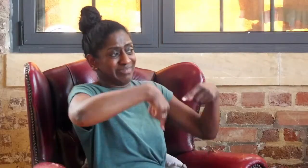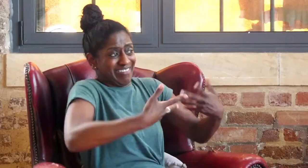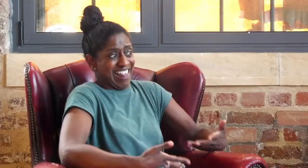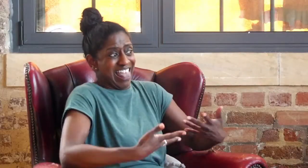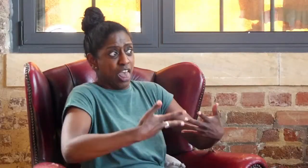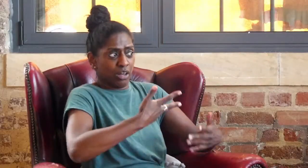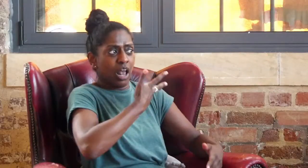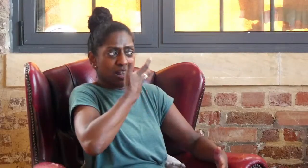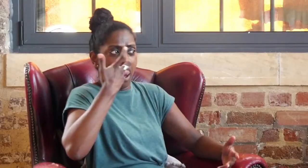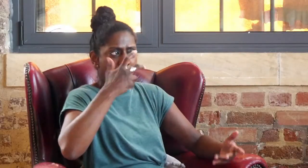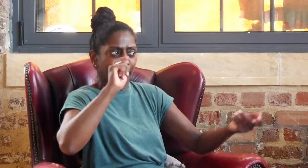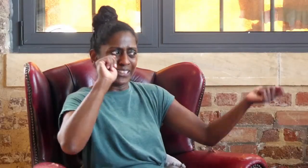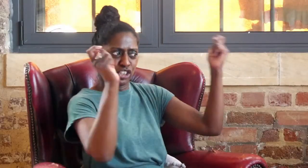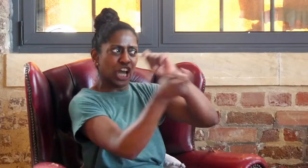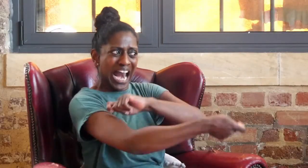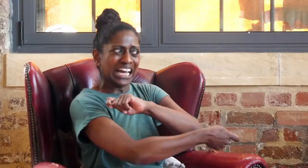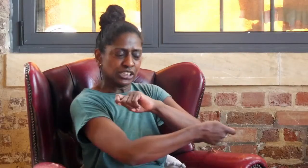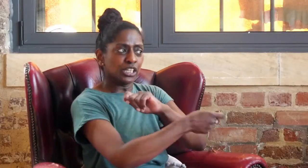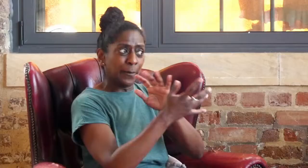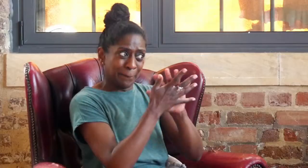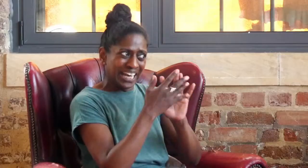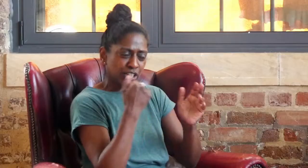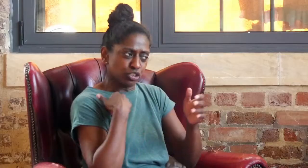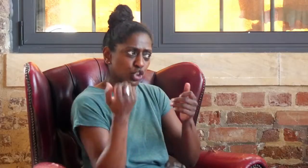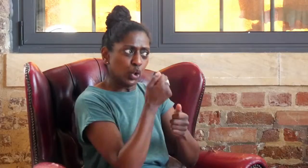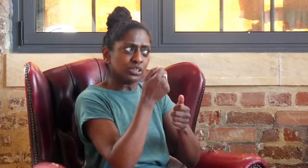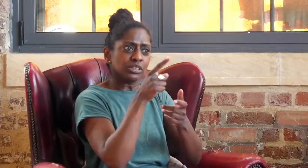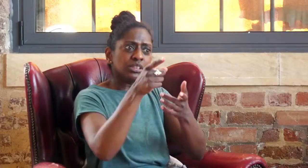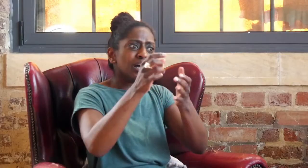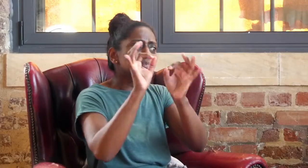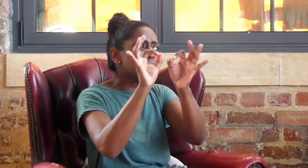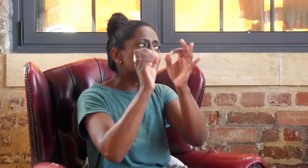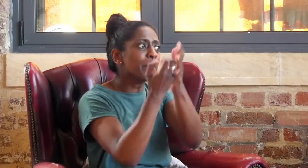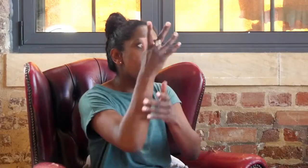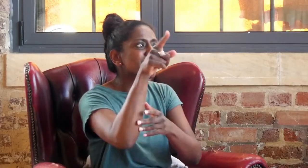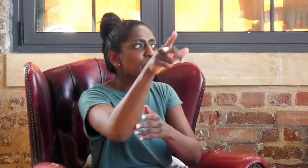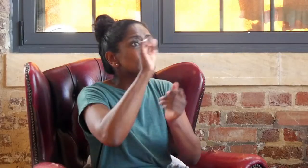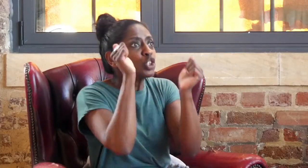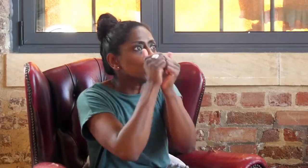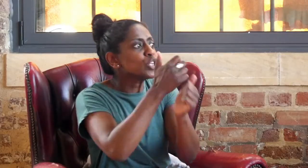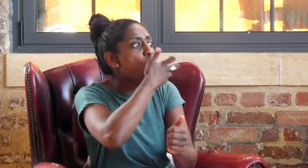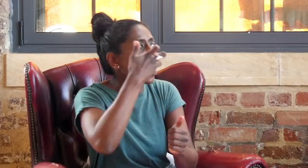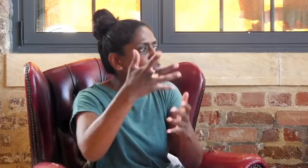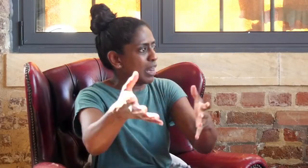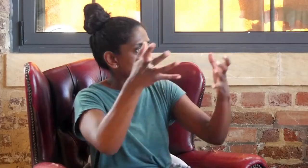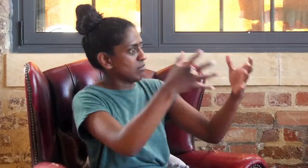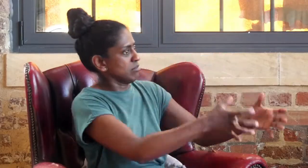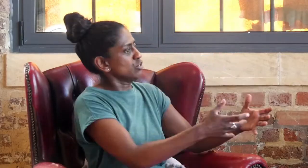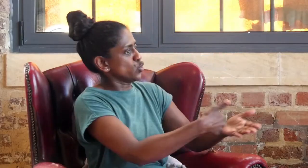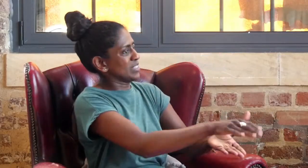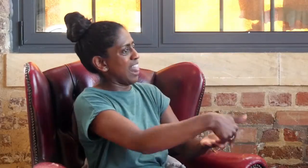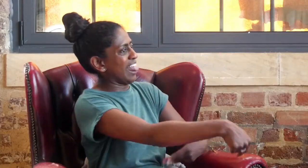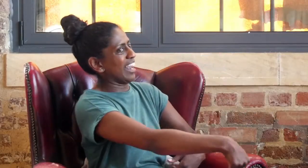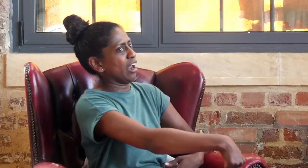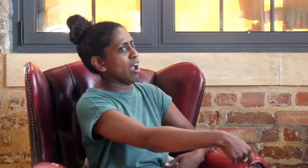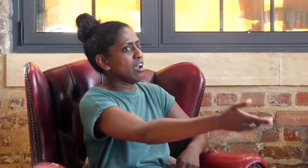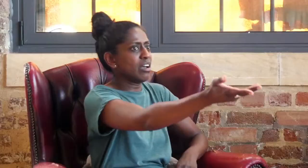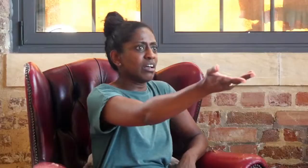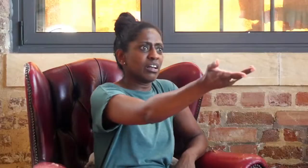after. Oh, definitely. Like you said, like how the climate's changing, and we used to have plants that would be perfect.